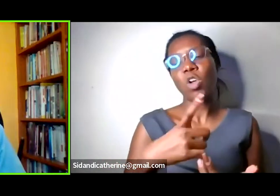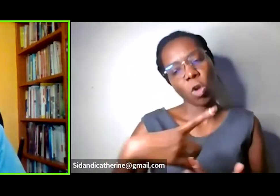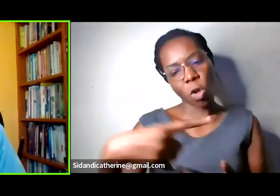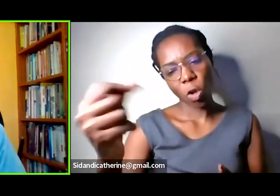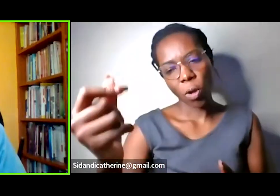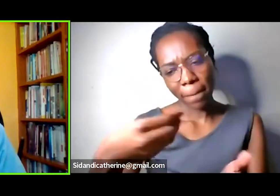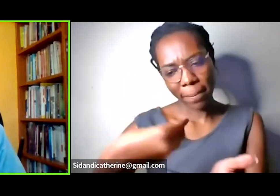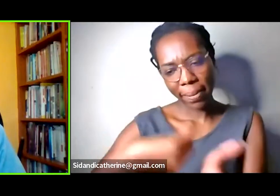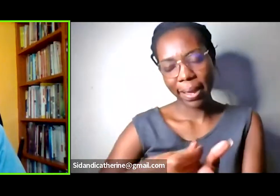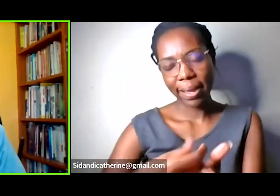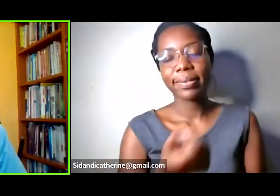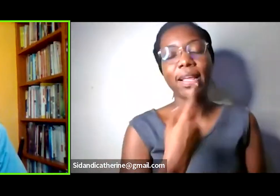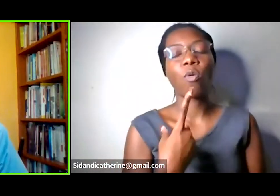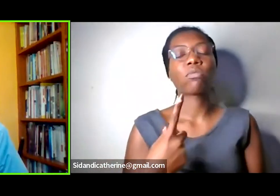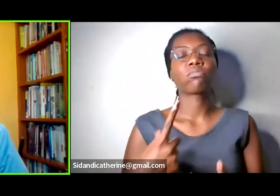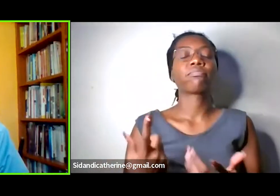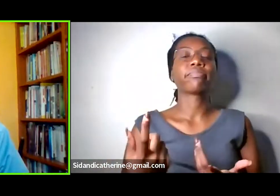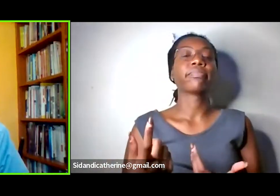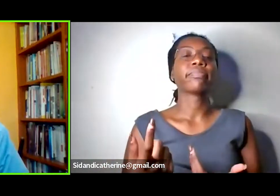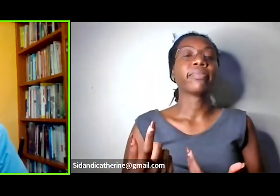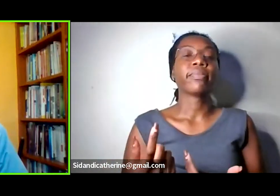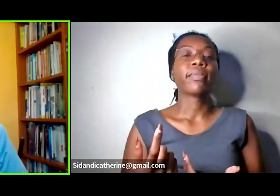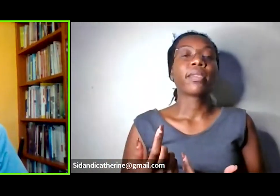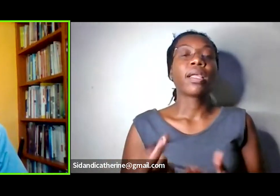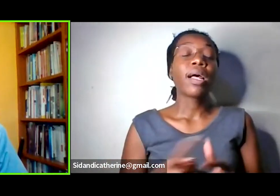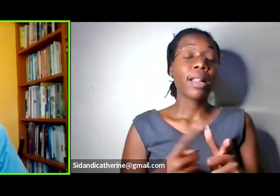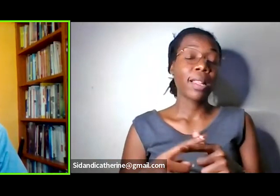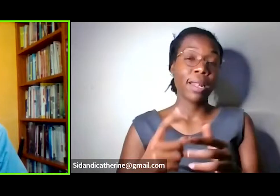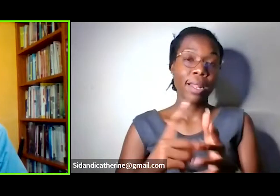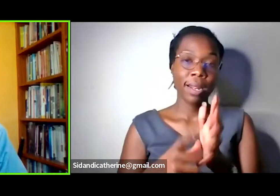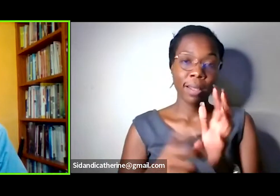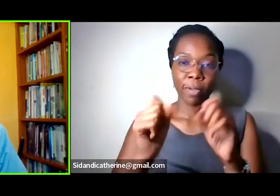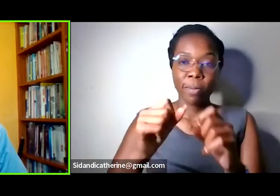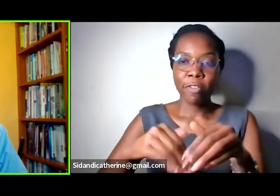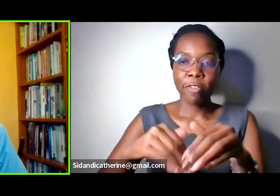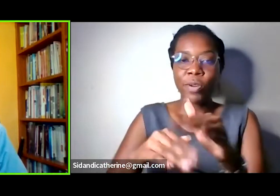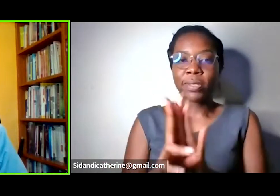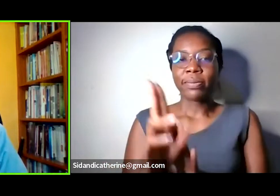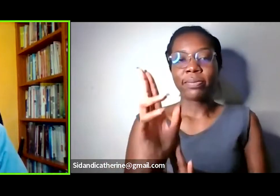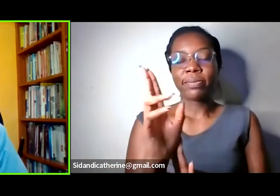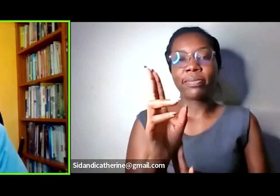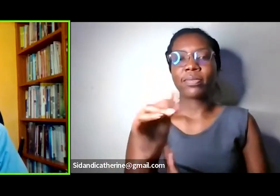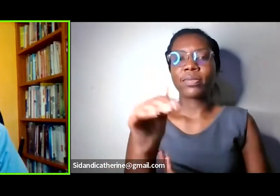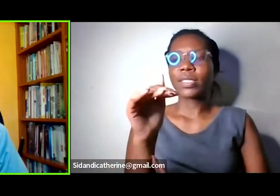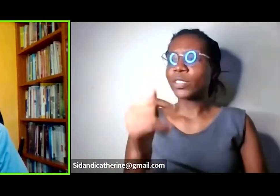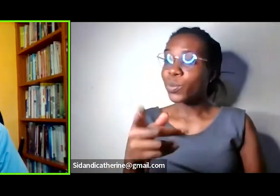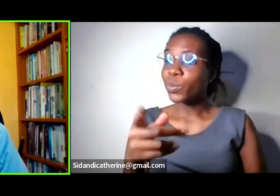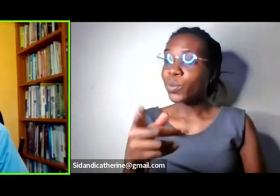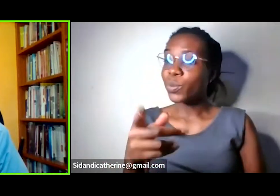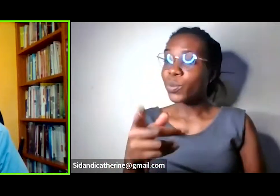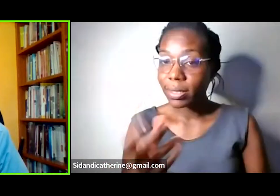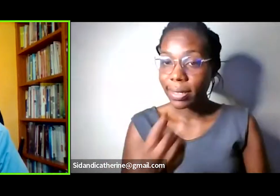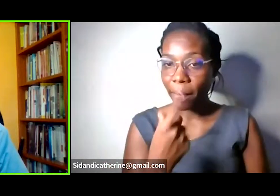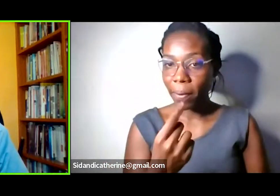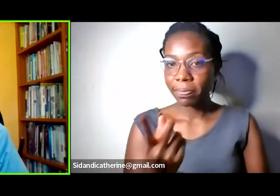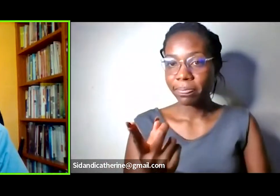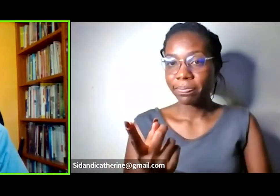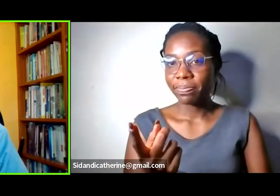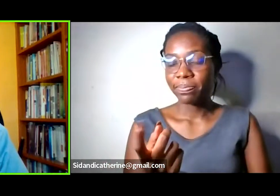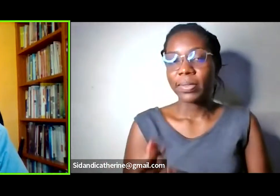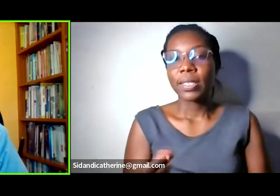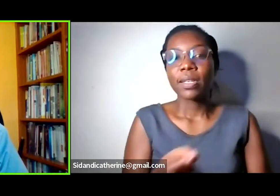decide this is the costing for this service, for example, or this is the costing for this product? Okay, I'm not going to do a